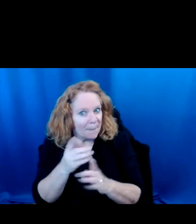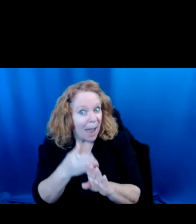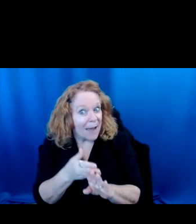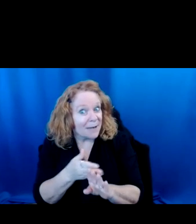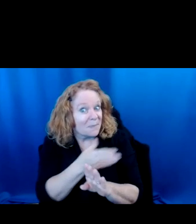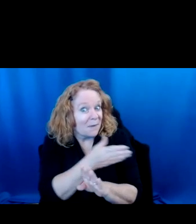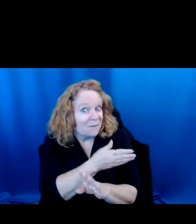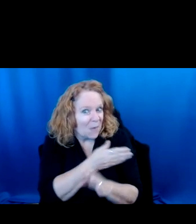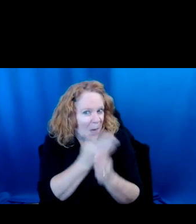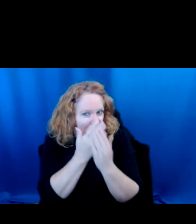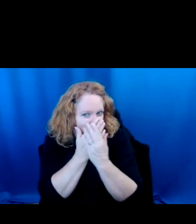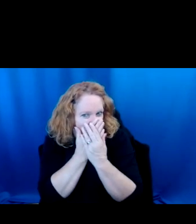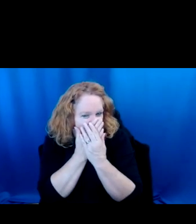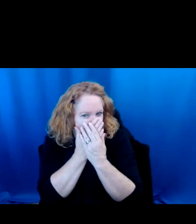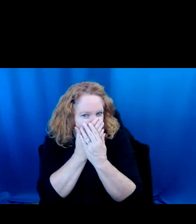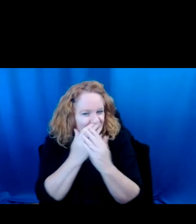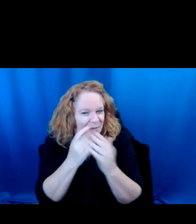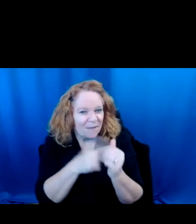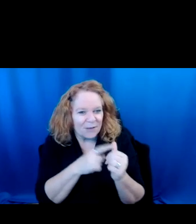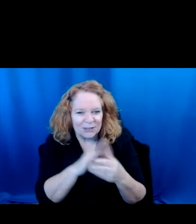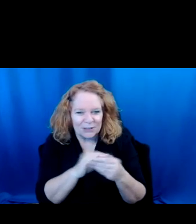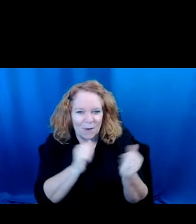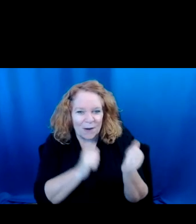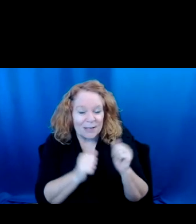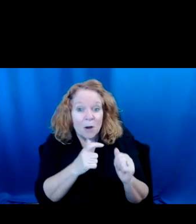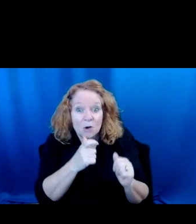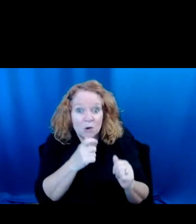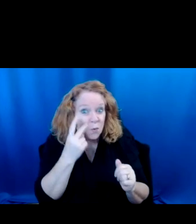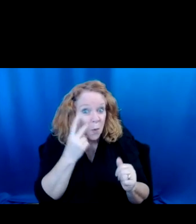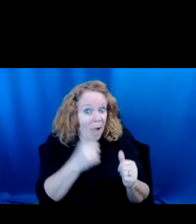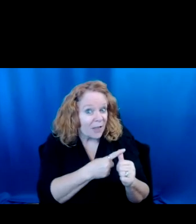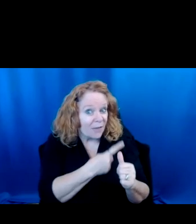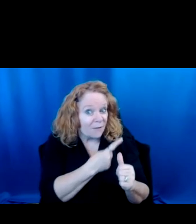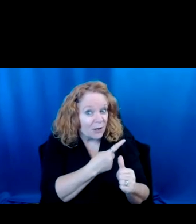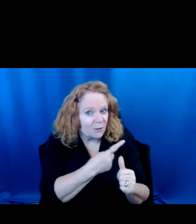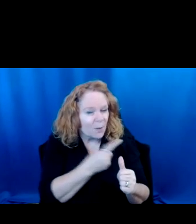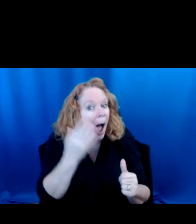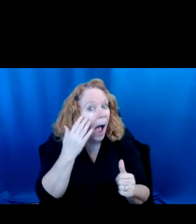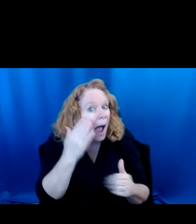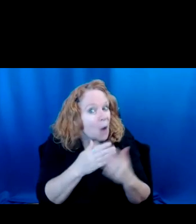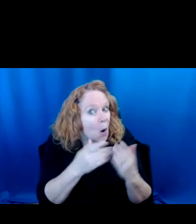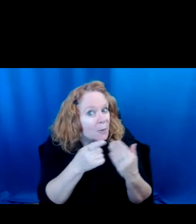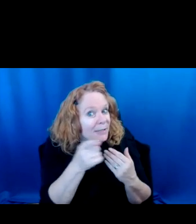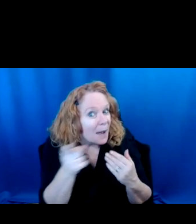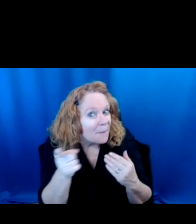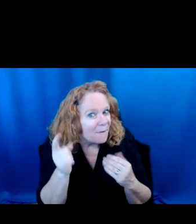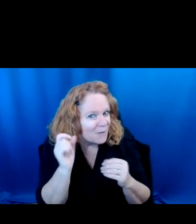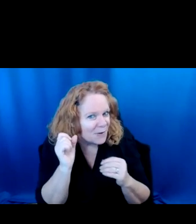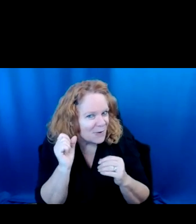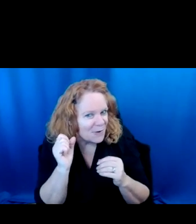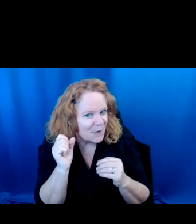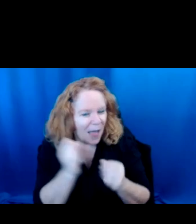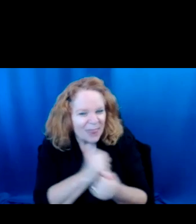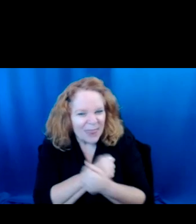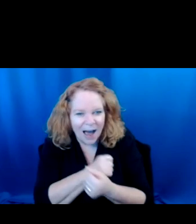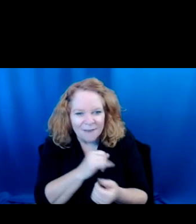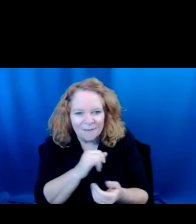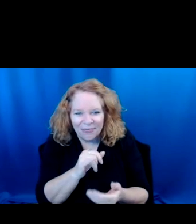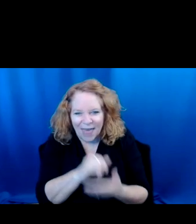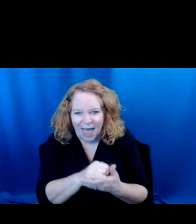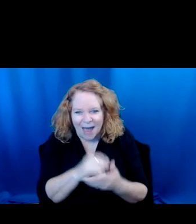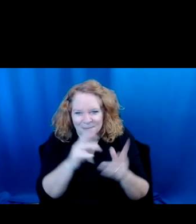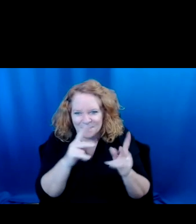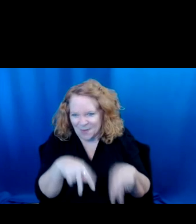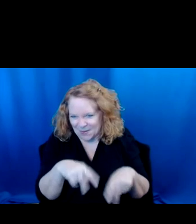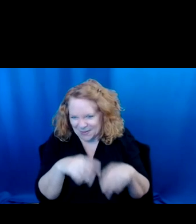last Storytime show. So all the boys and girls who've watched before, and I know there are some here who really love this character, we're going